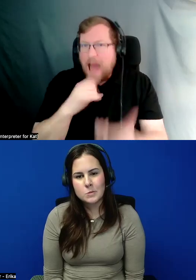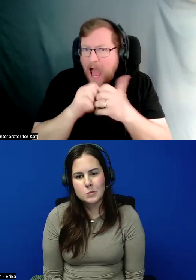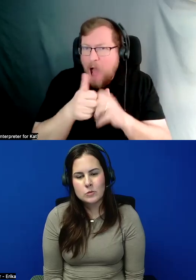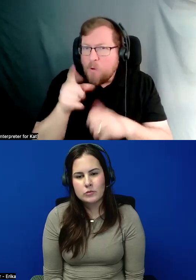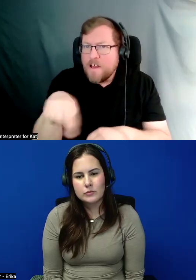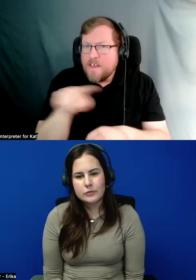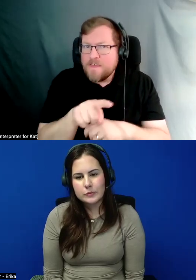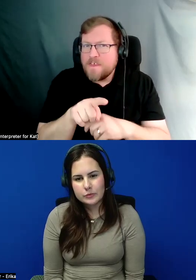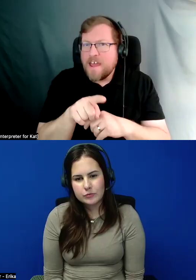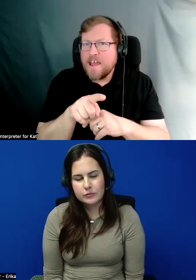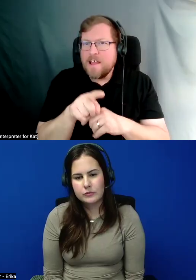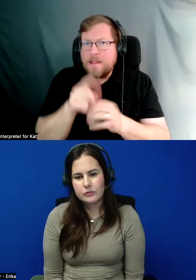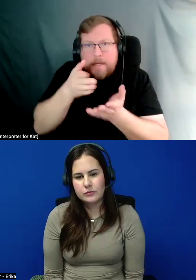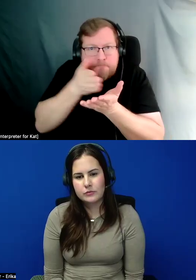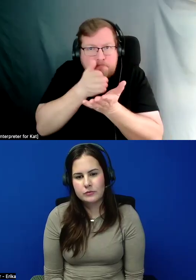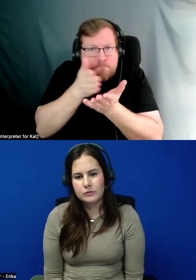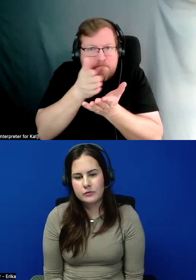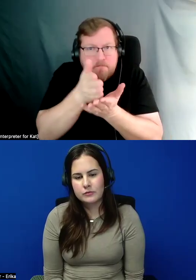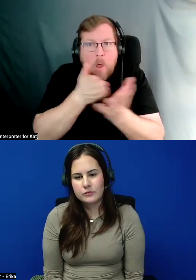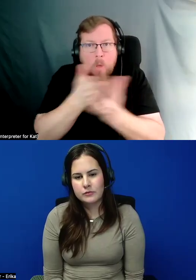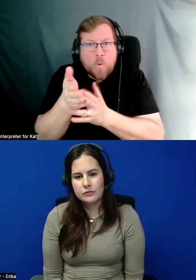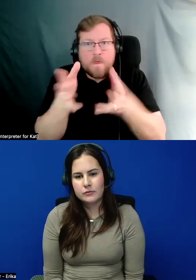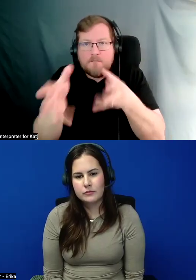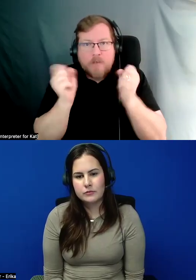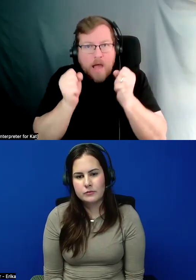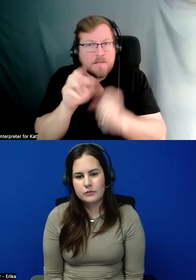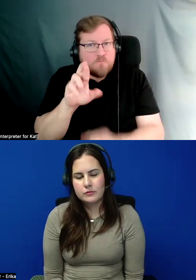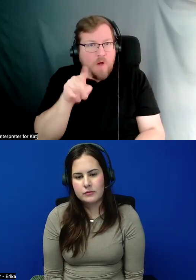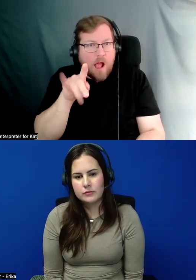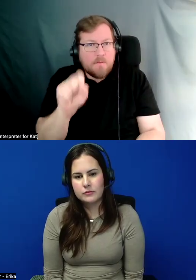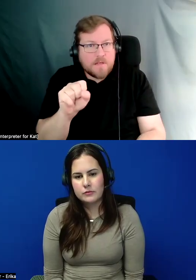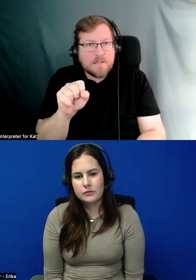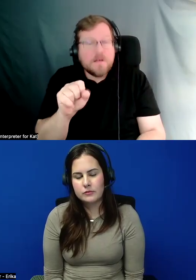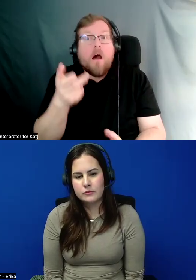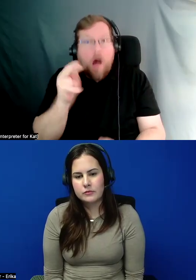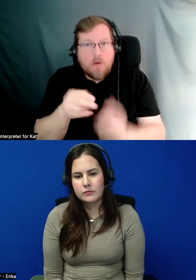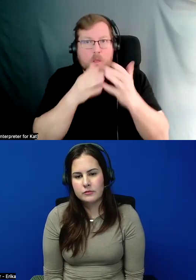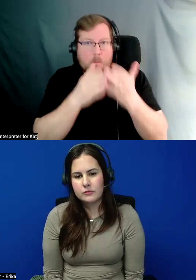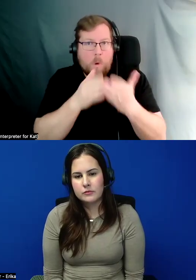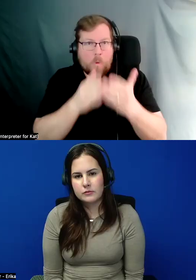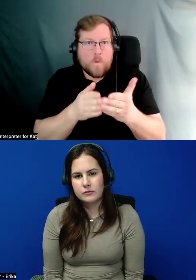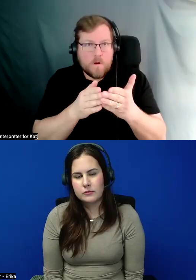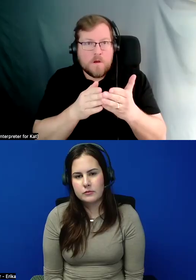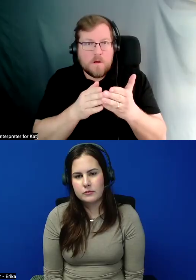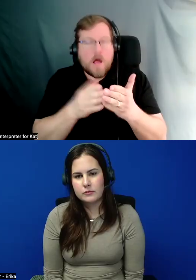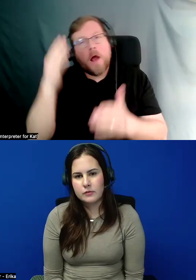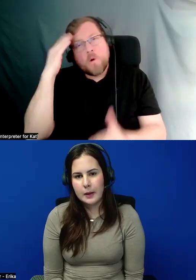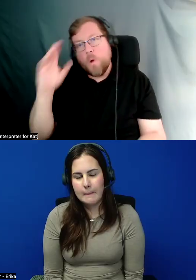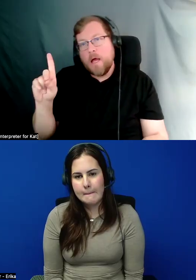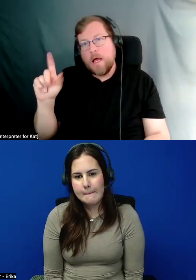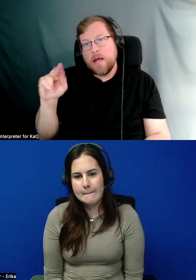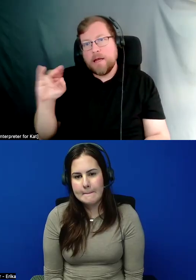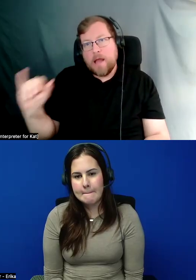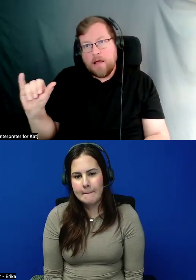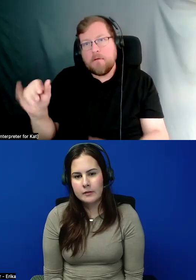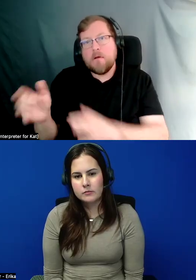to navigate through the quick rapping? I mean, on the boat. I know we have Danny, and we have the